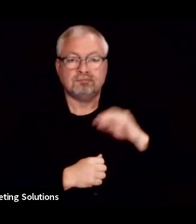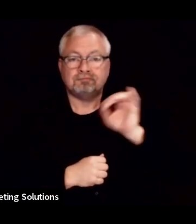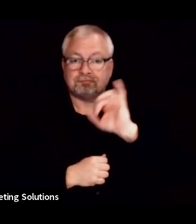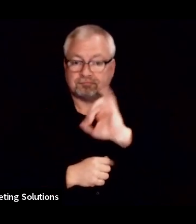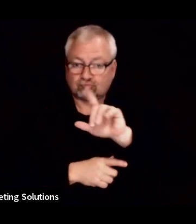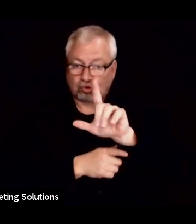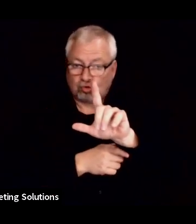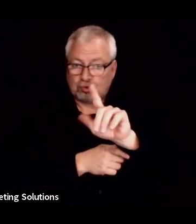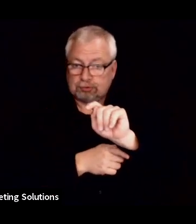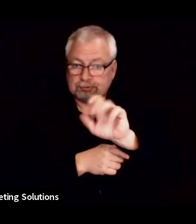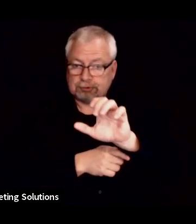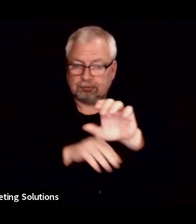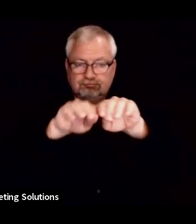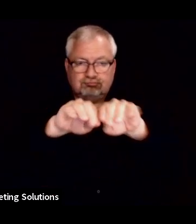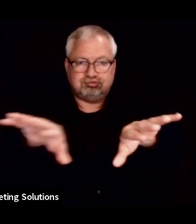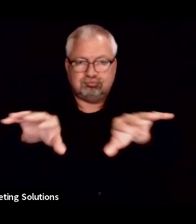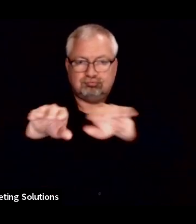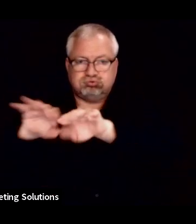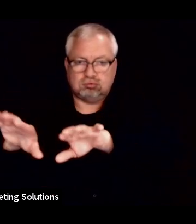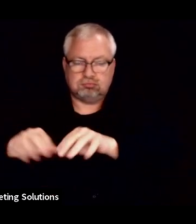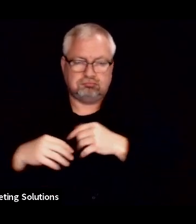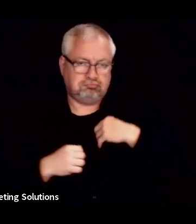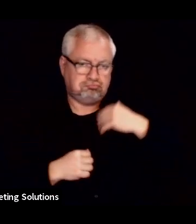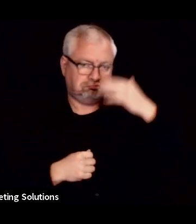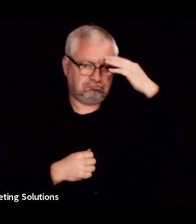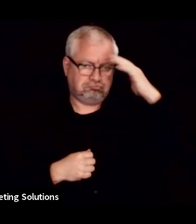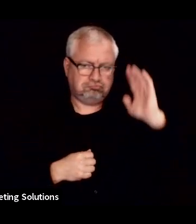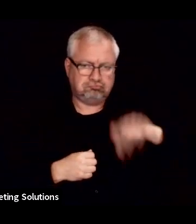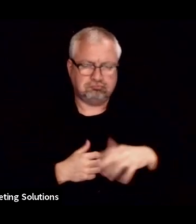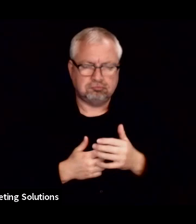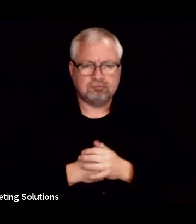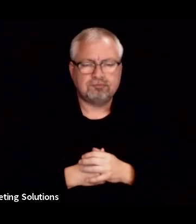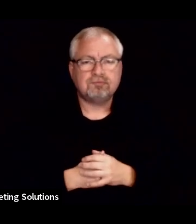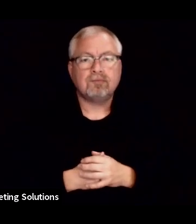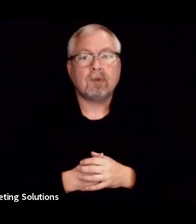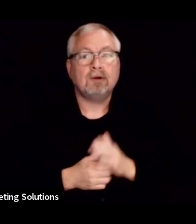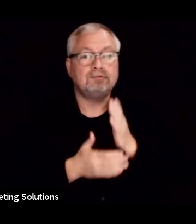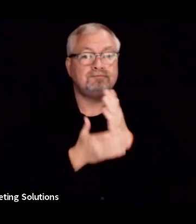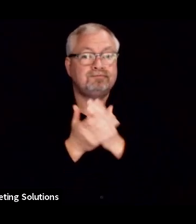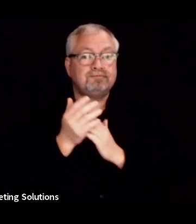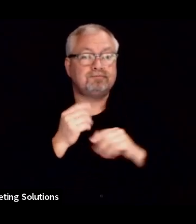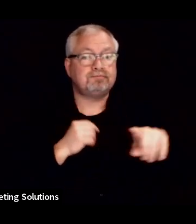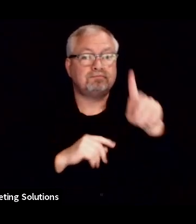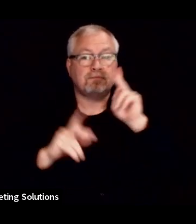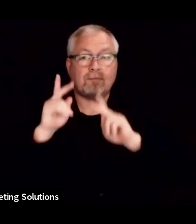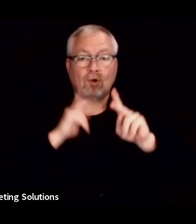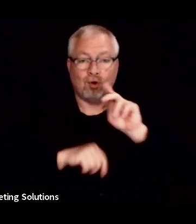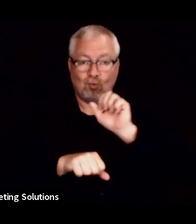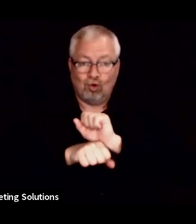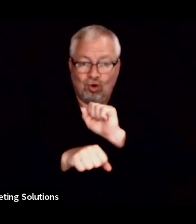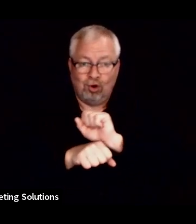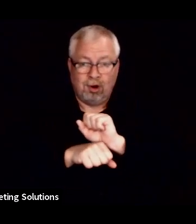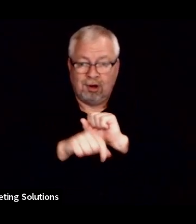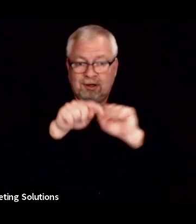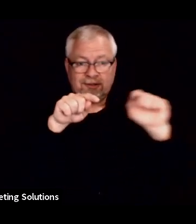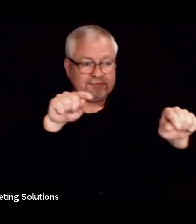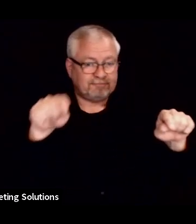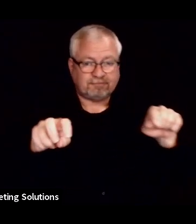And certainly some of the people who work in these settings then go home to their